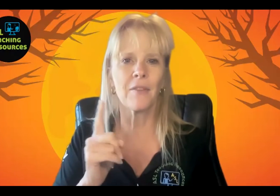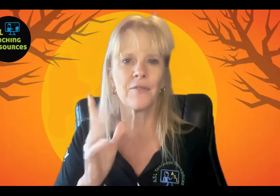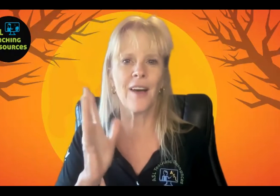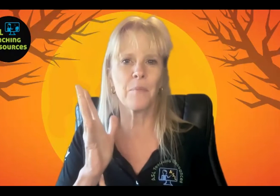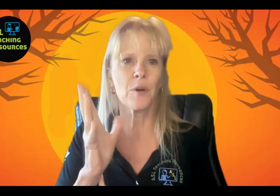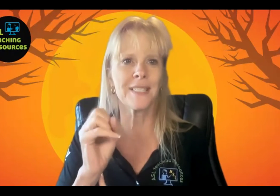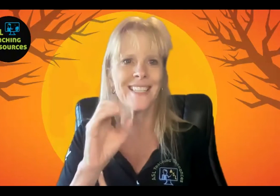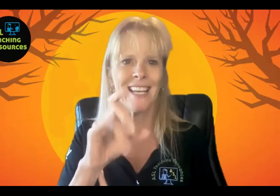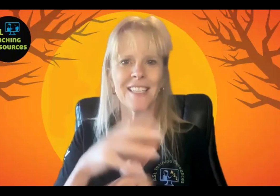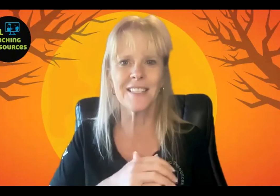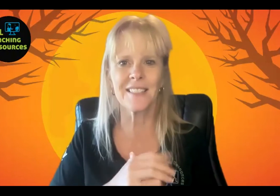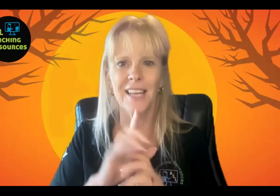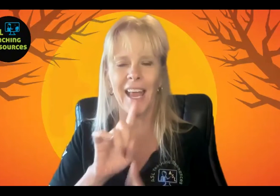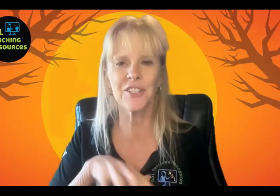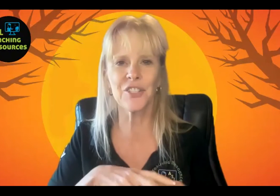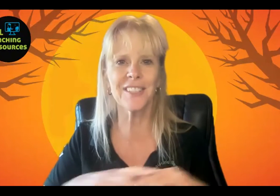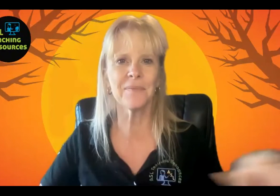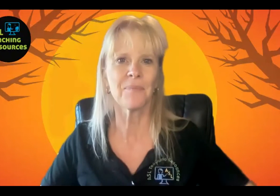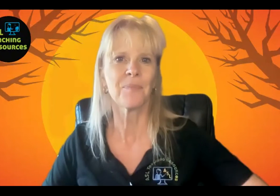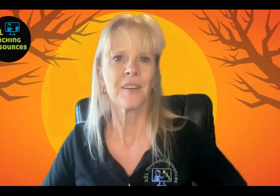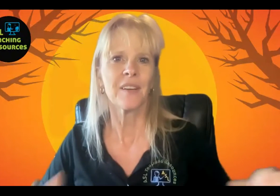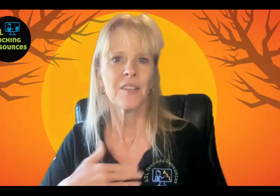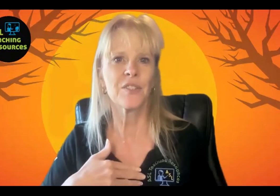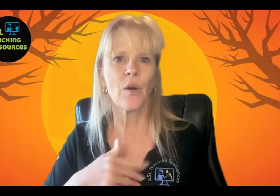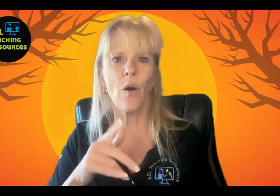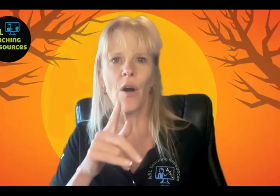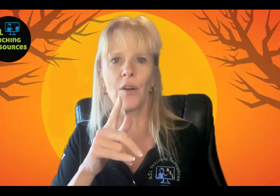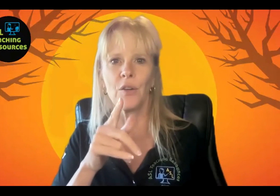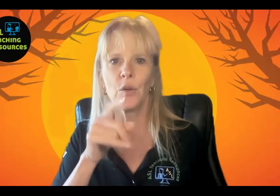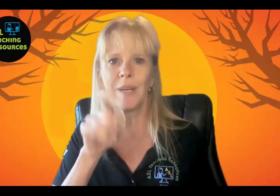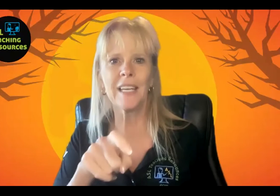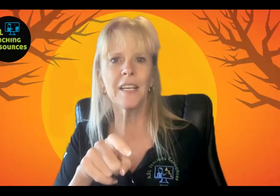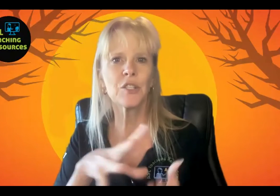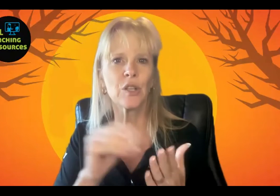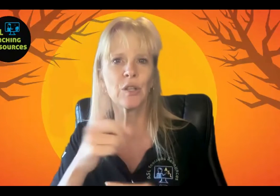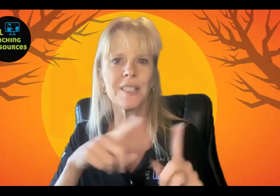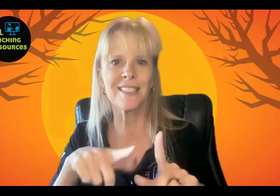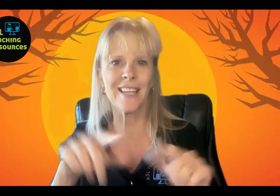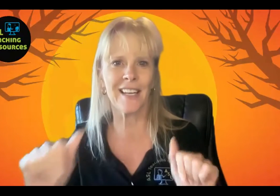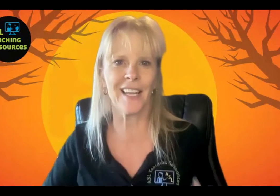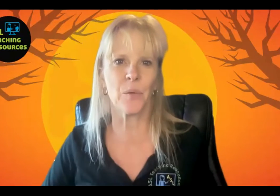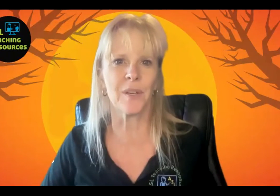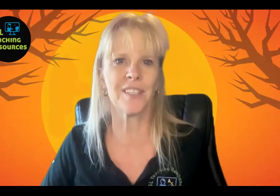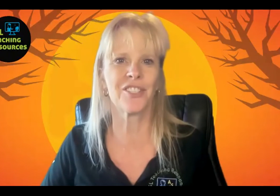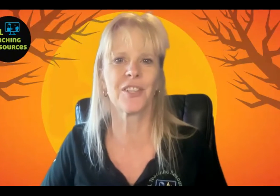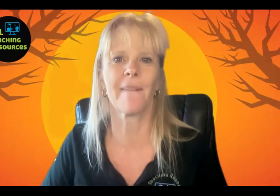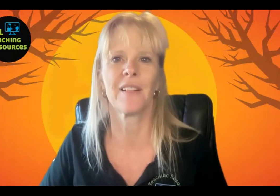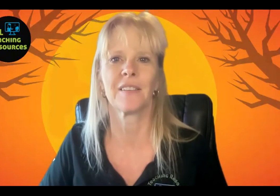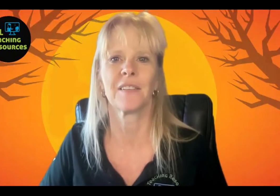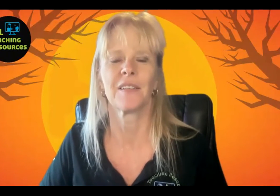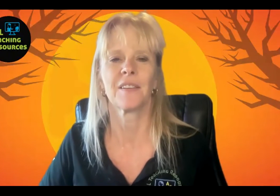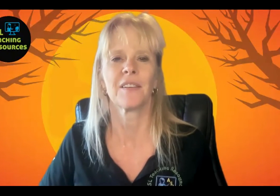Okay, about 5 more seconds to answer. So are you needing to learn sign